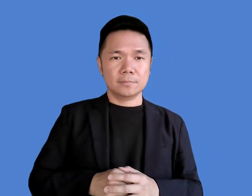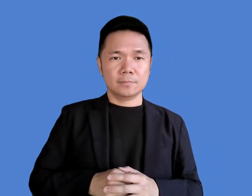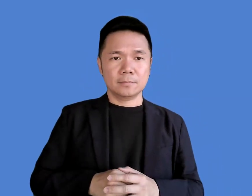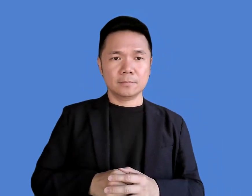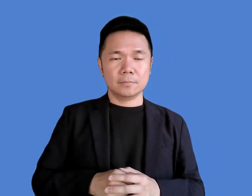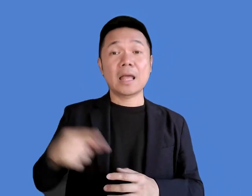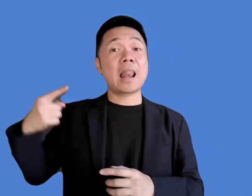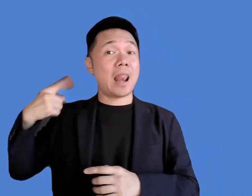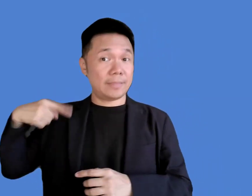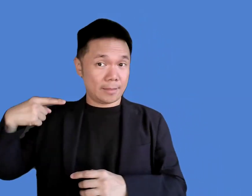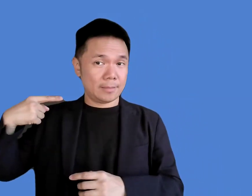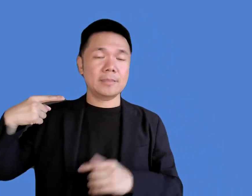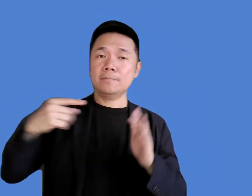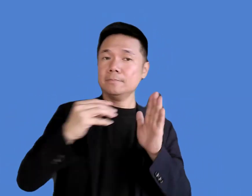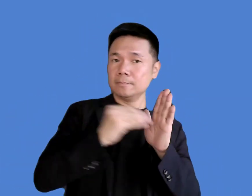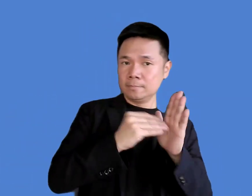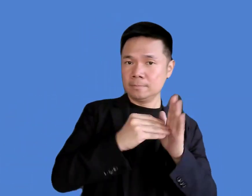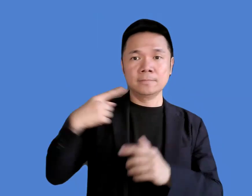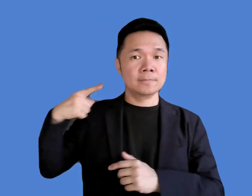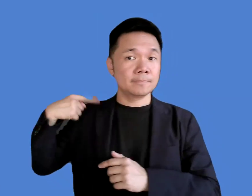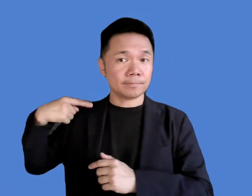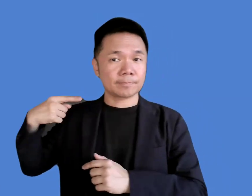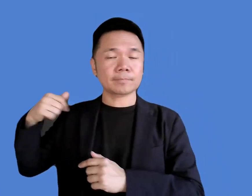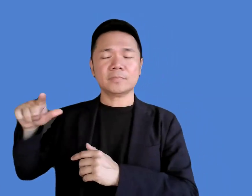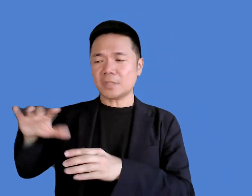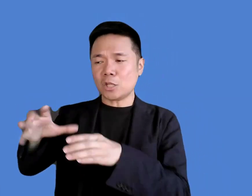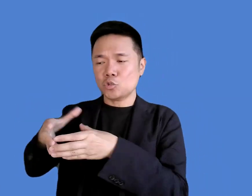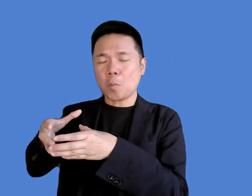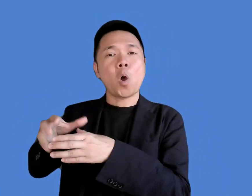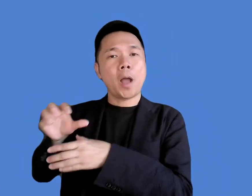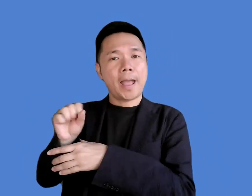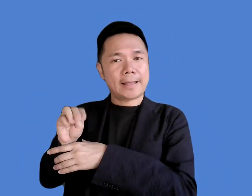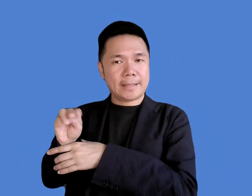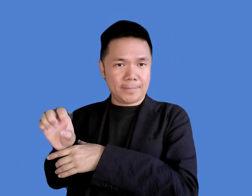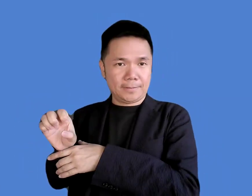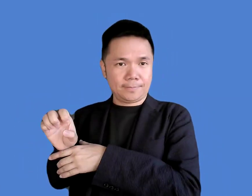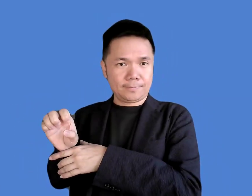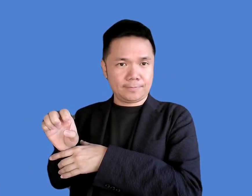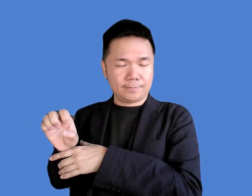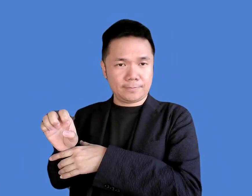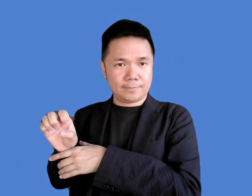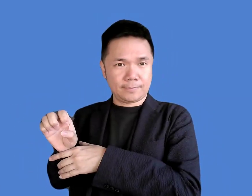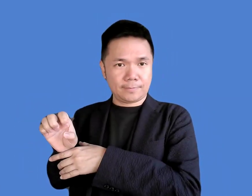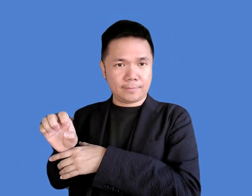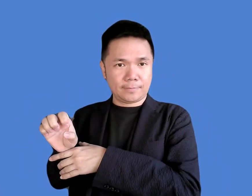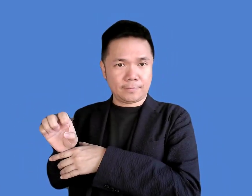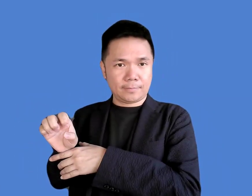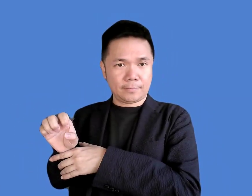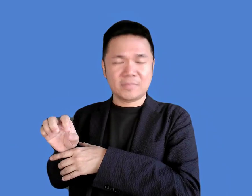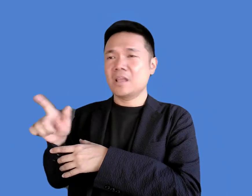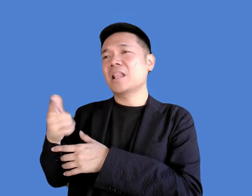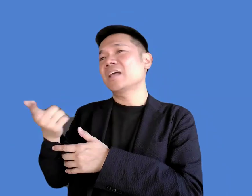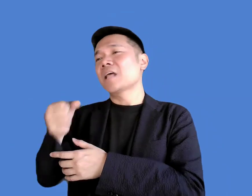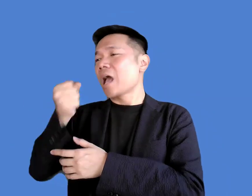do in Bangkok. So in London, we work with a lot of smaller SMEs, such as gelato